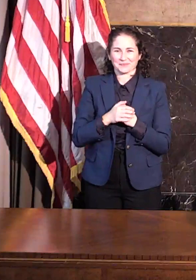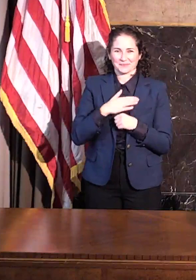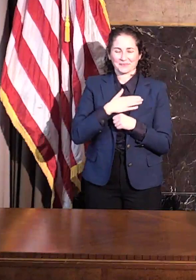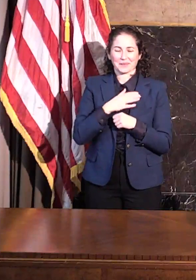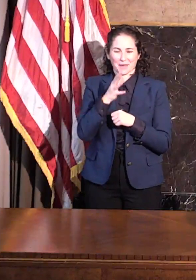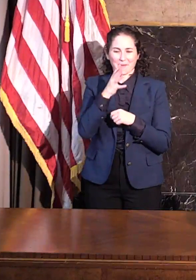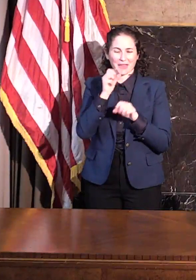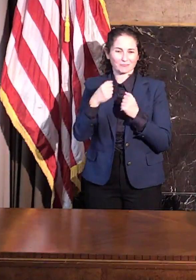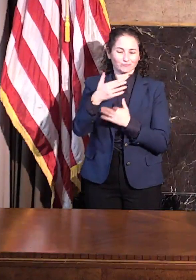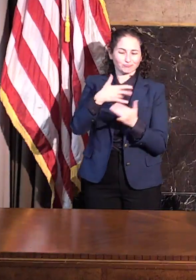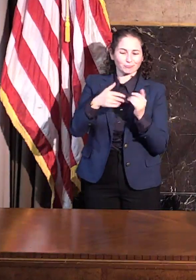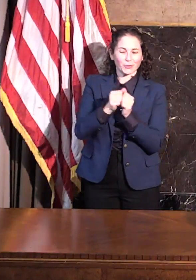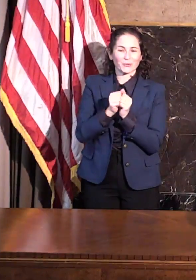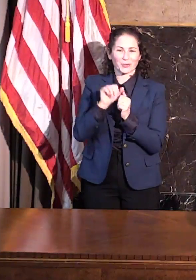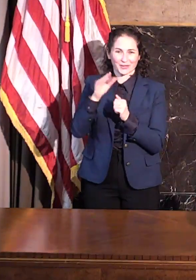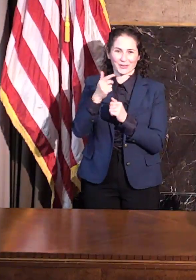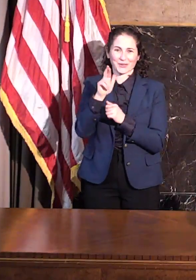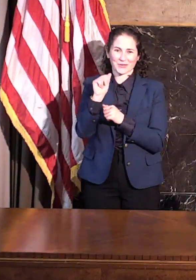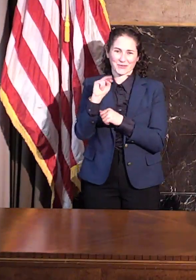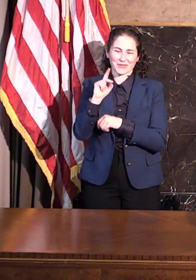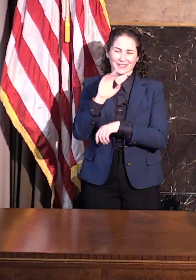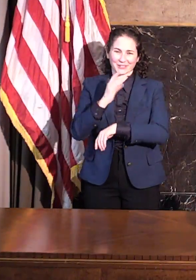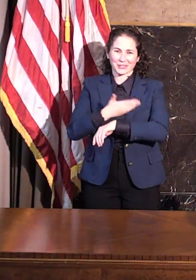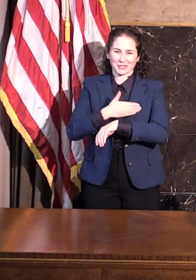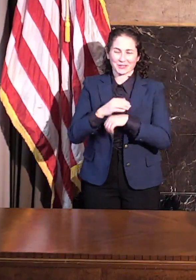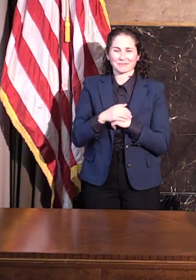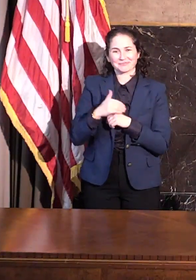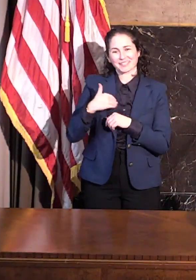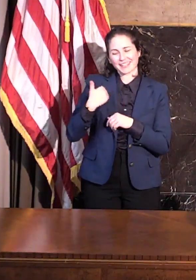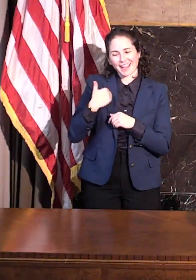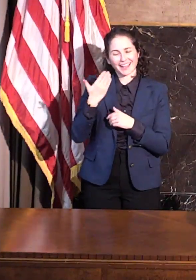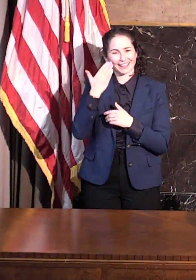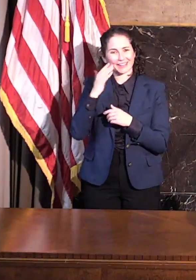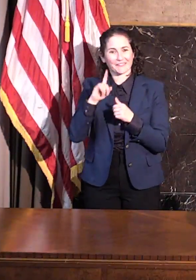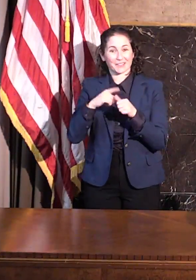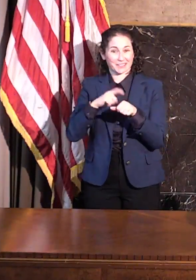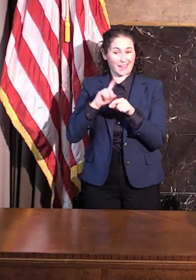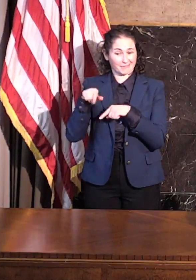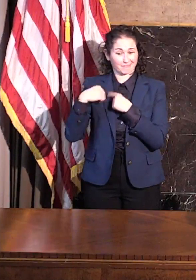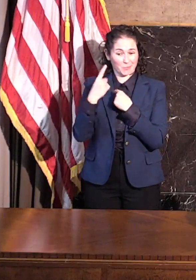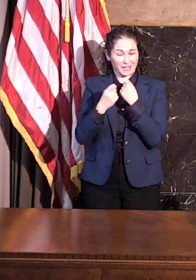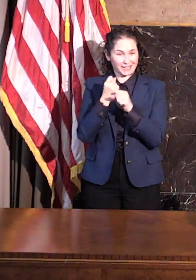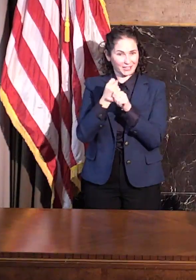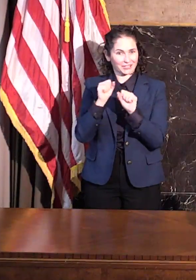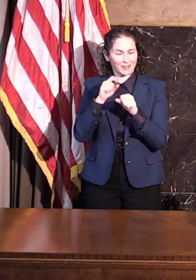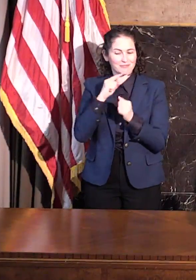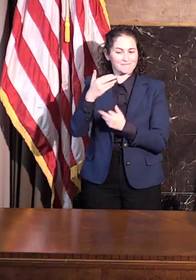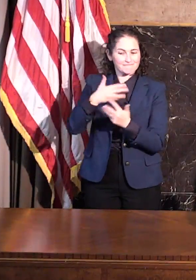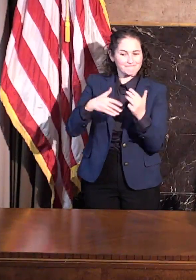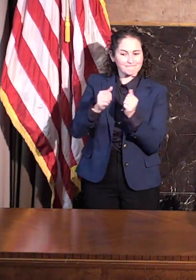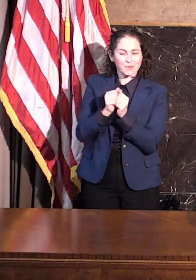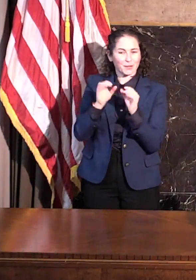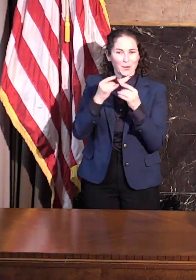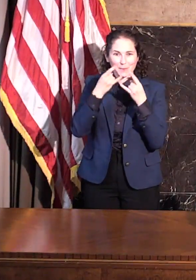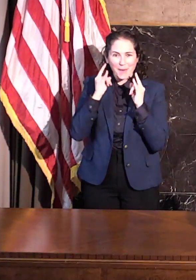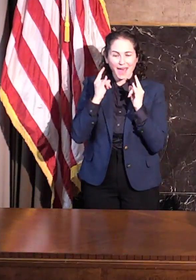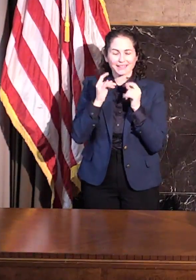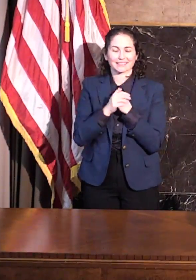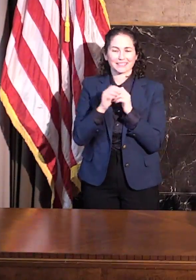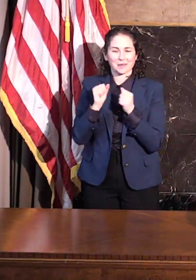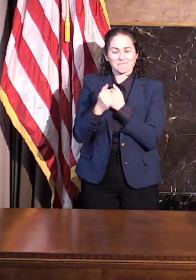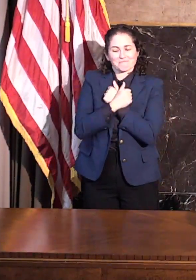just previewed and the campaign. And I'll also add, my wife and I are hosting my mother right now, who's in